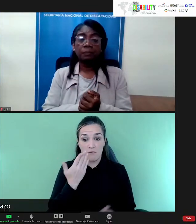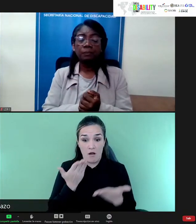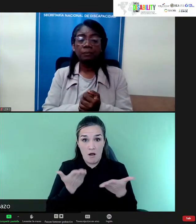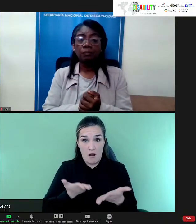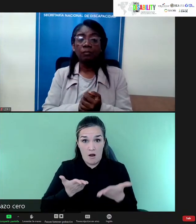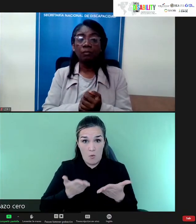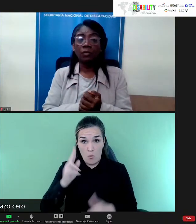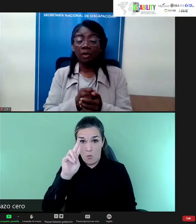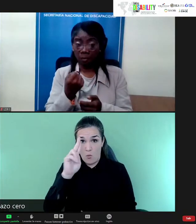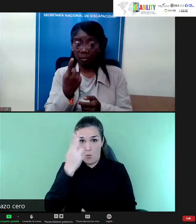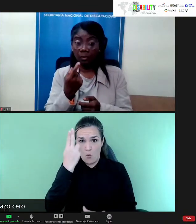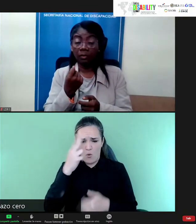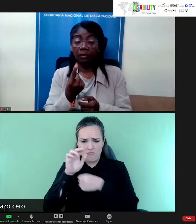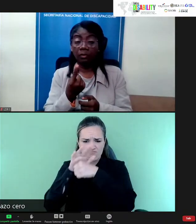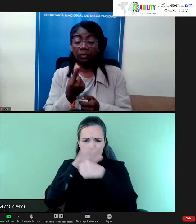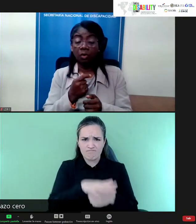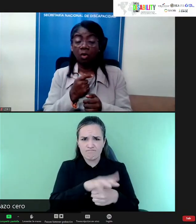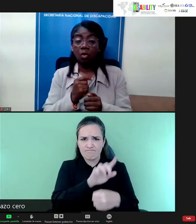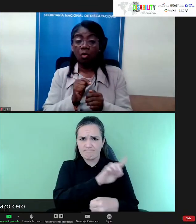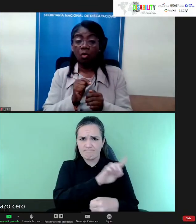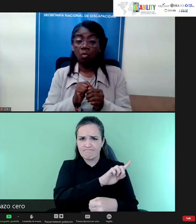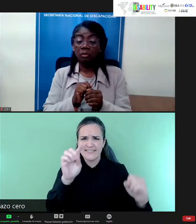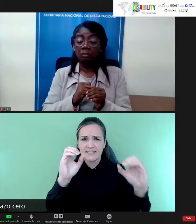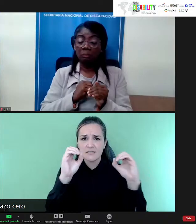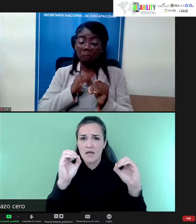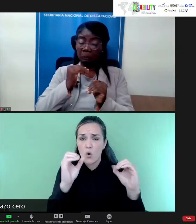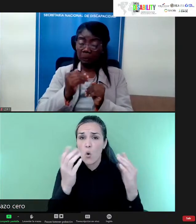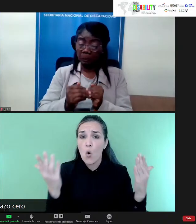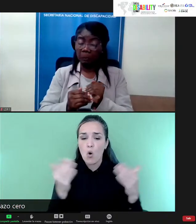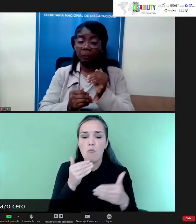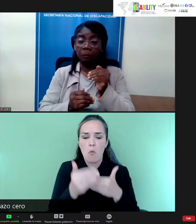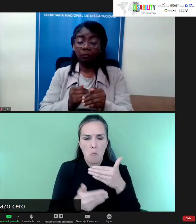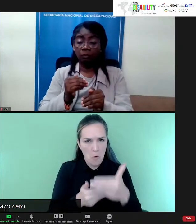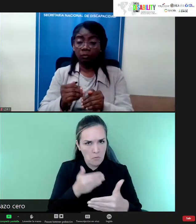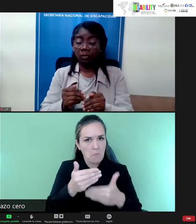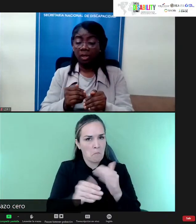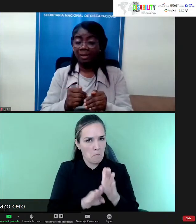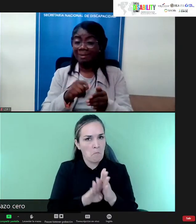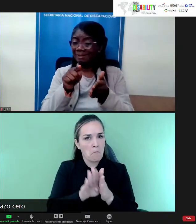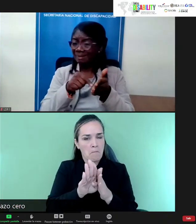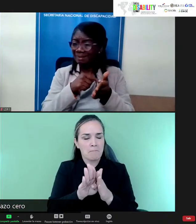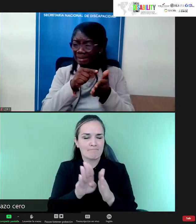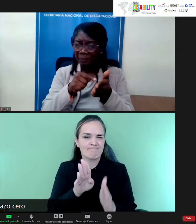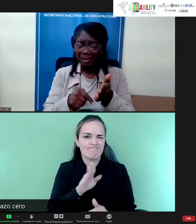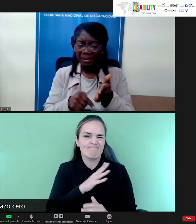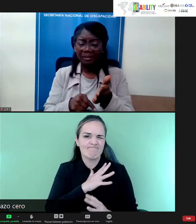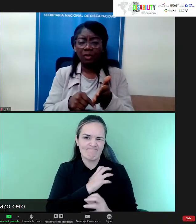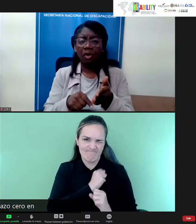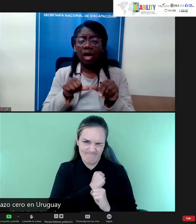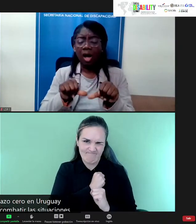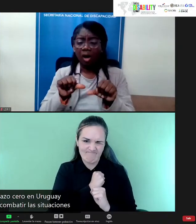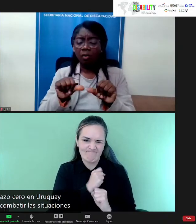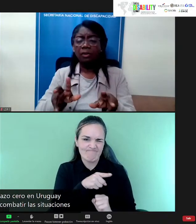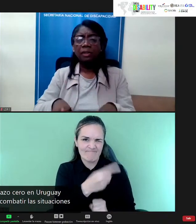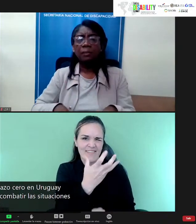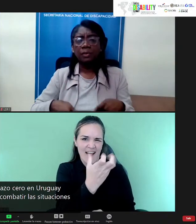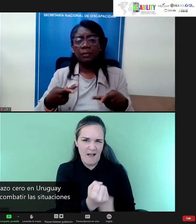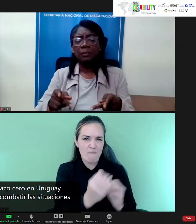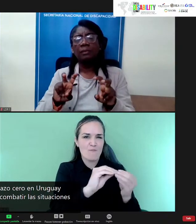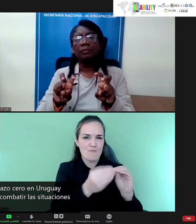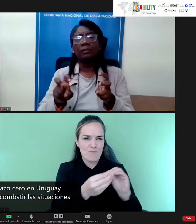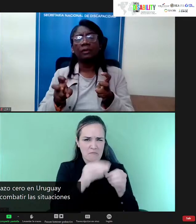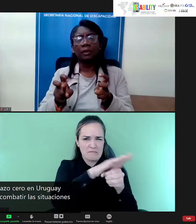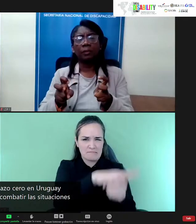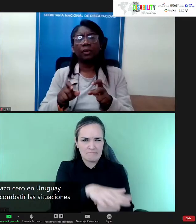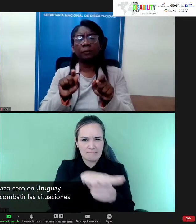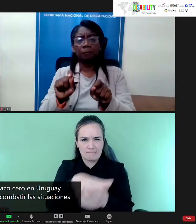rejection policies from our why we have made investments to fight discrimination situations which unfortunately are still